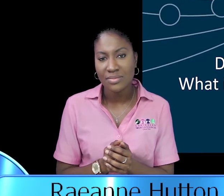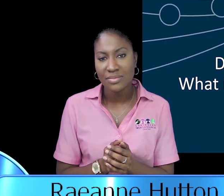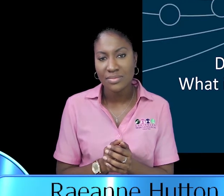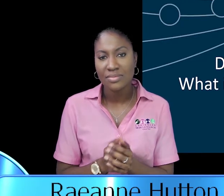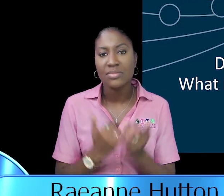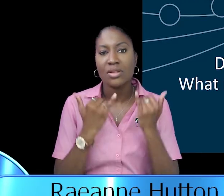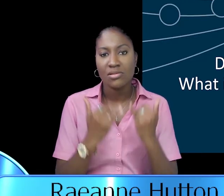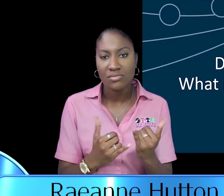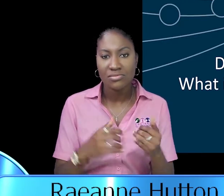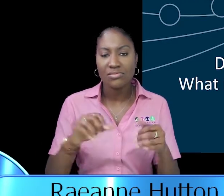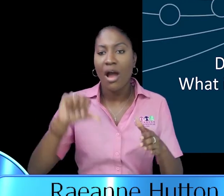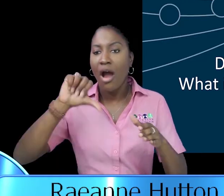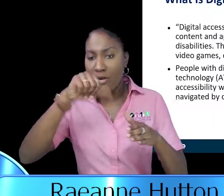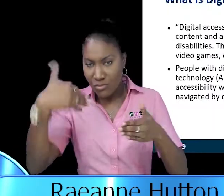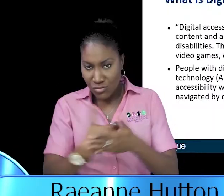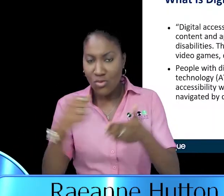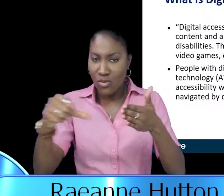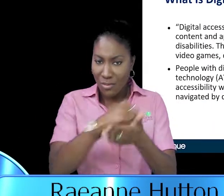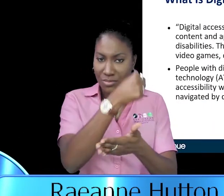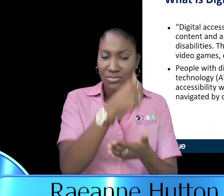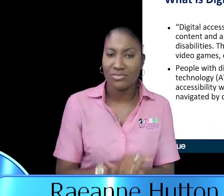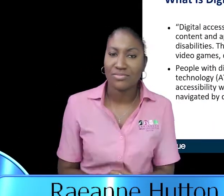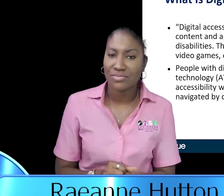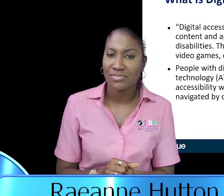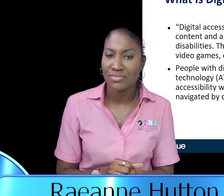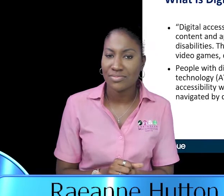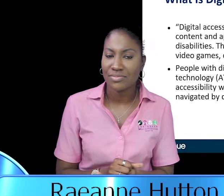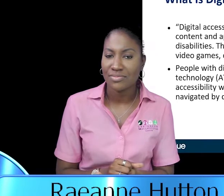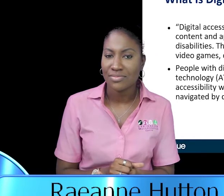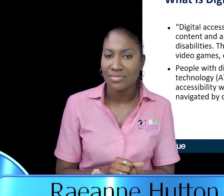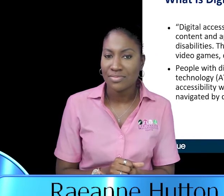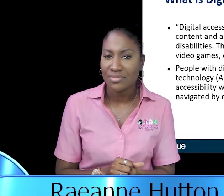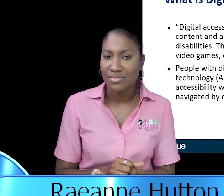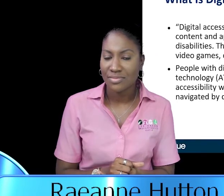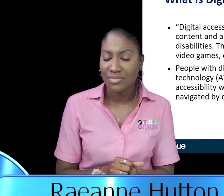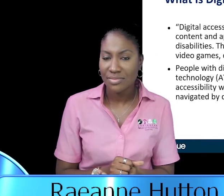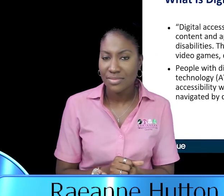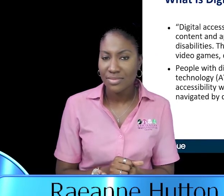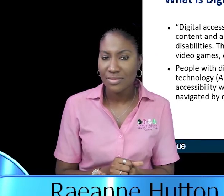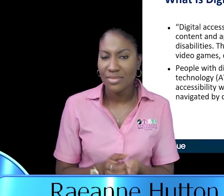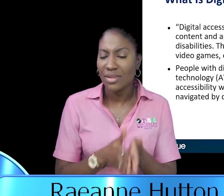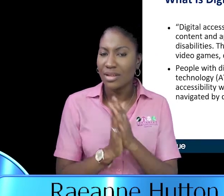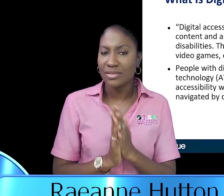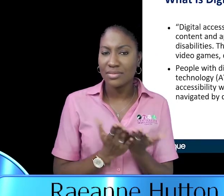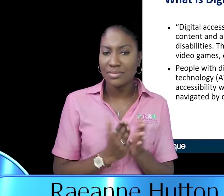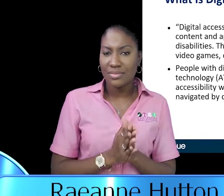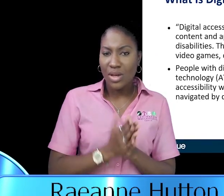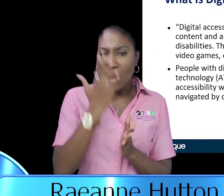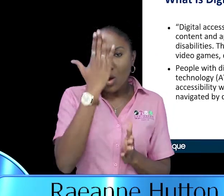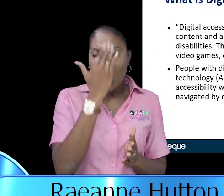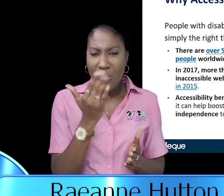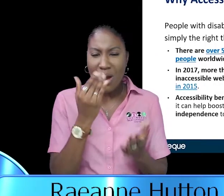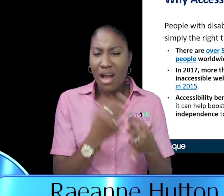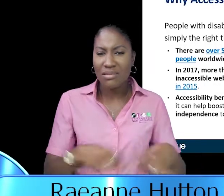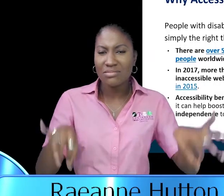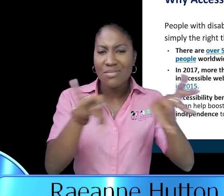Slide 15. Why accessibility? Let's go to the next slide, Sean. Text placeholder rectangle. People with disabilities should have equal access. It's simply the right thing to do. So why is that? Why